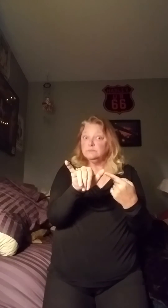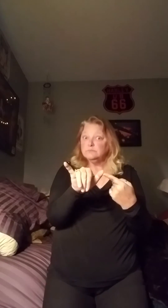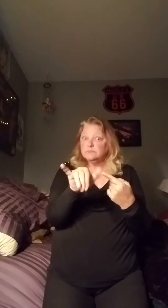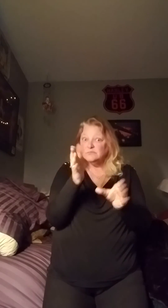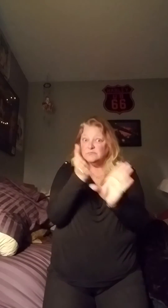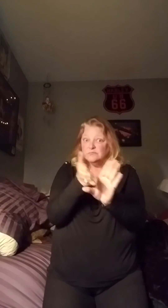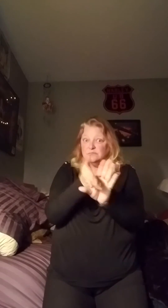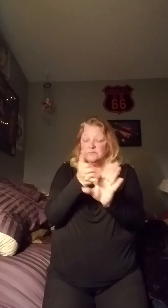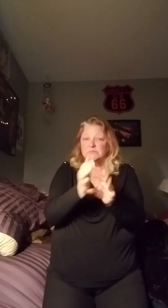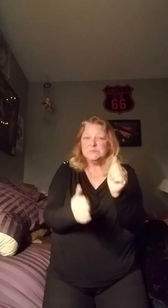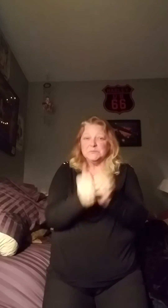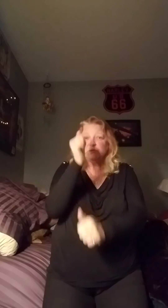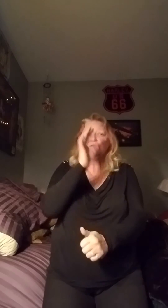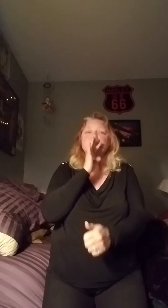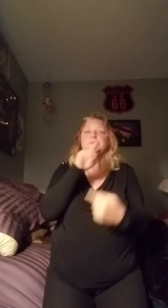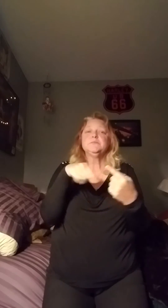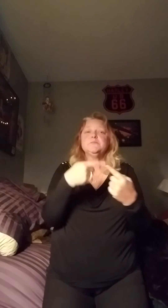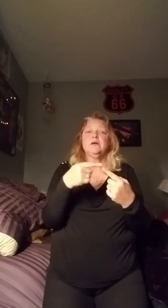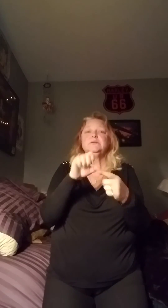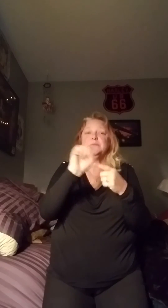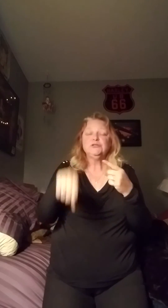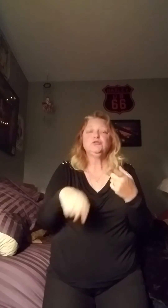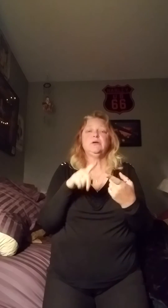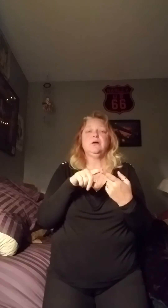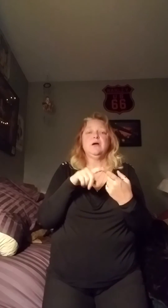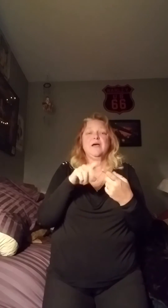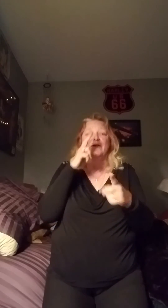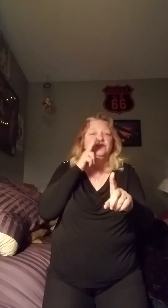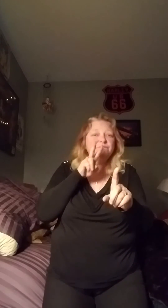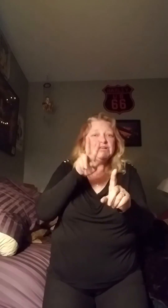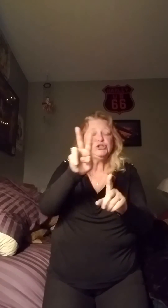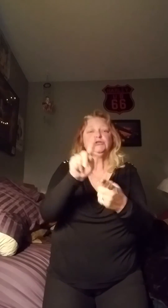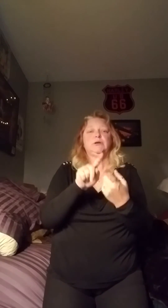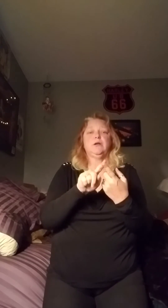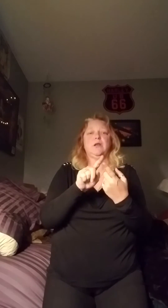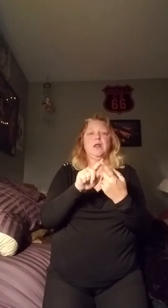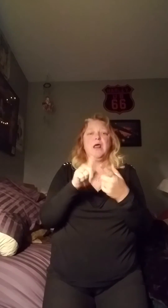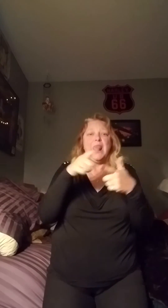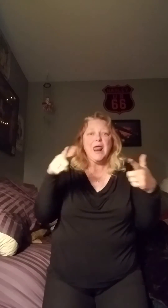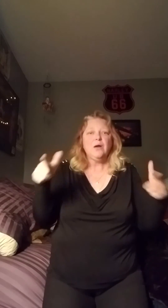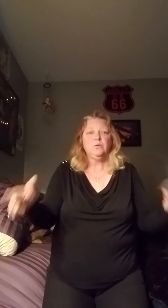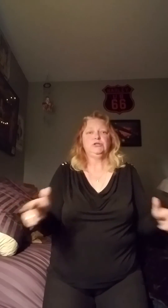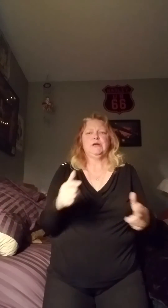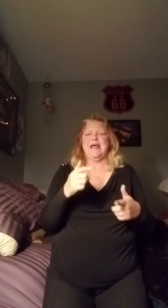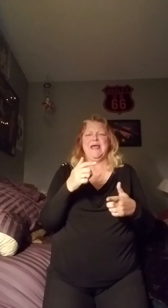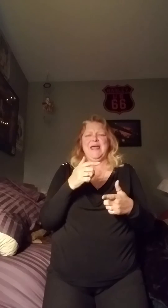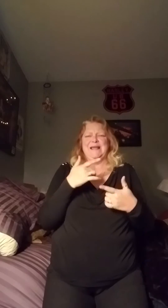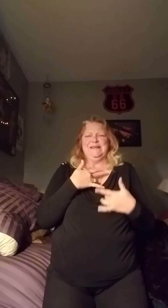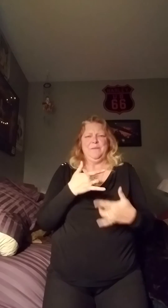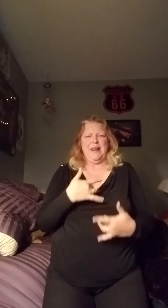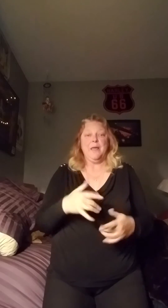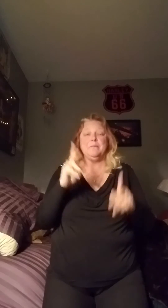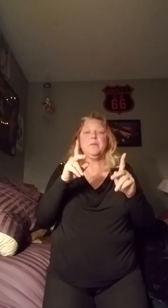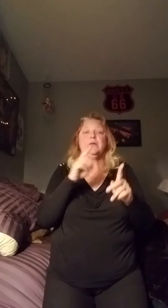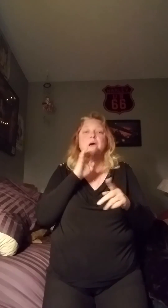most of the semester on vision and language and social behavior, but typically when people think about interventions, what they